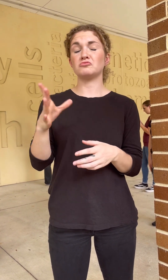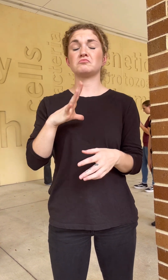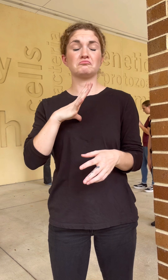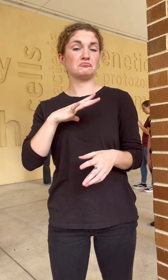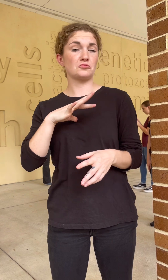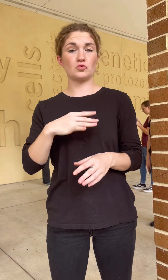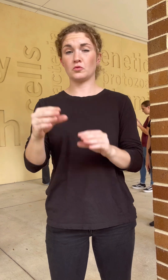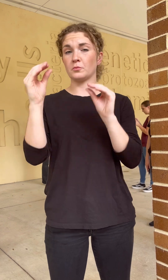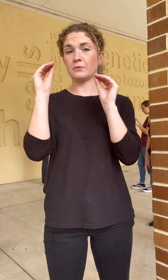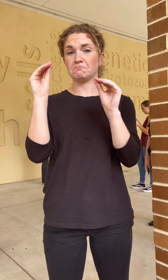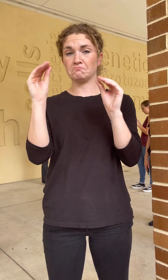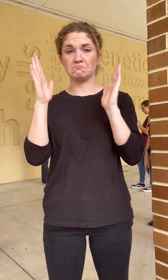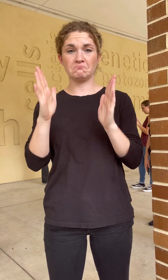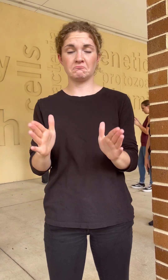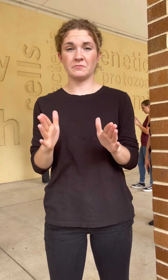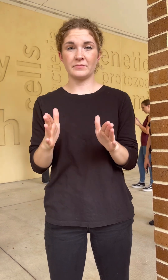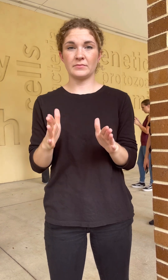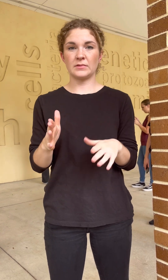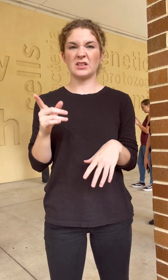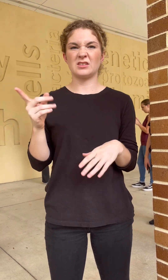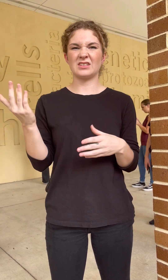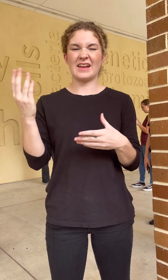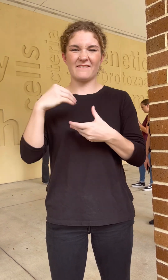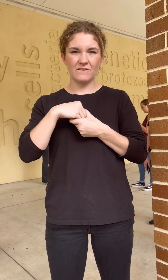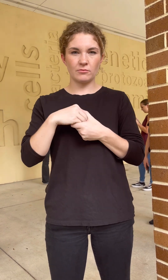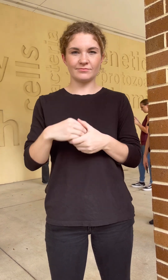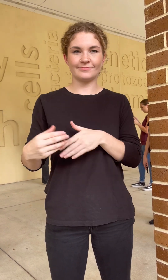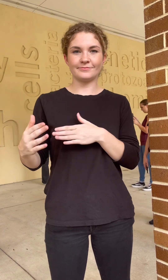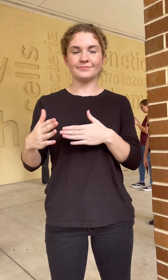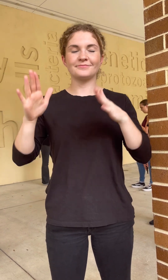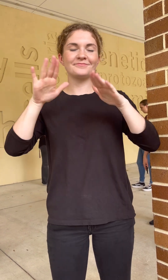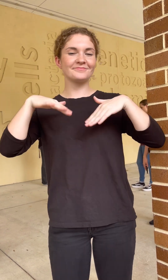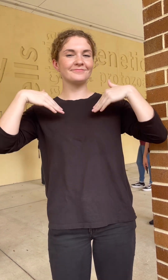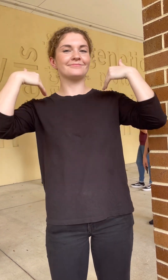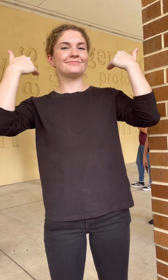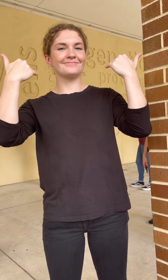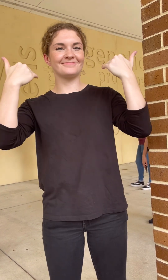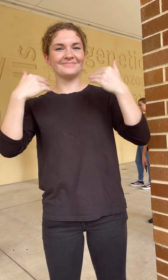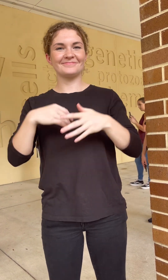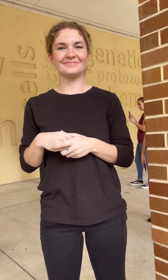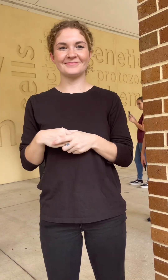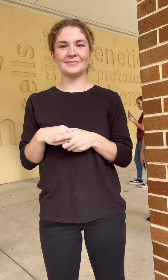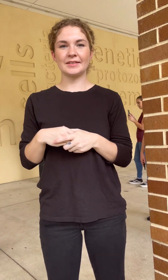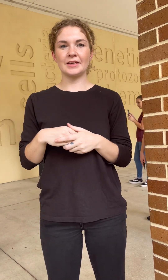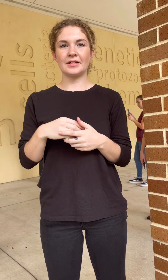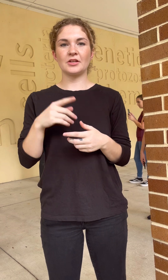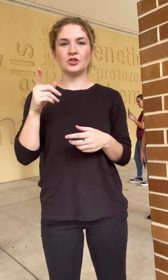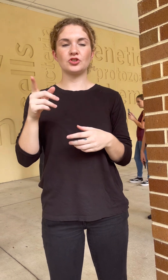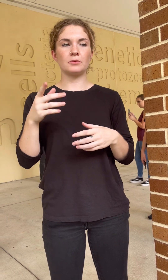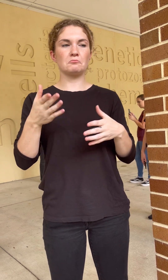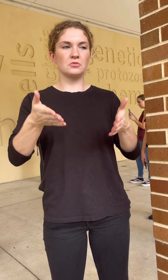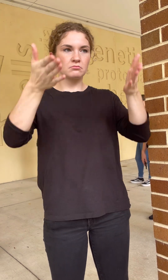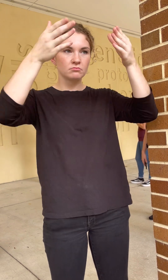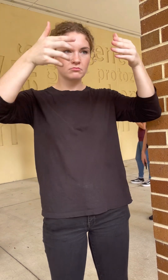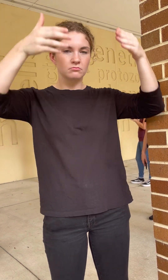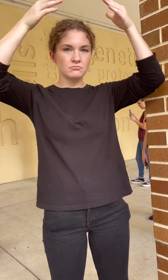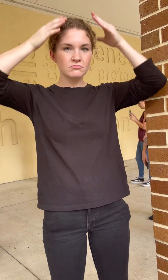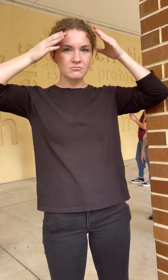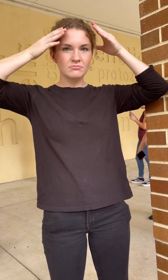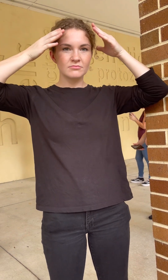is involving happiness. So she puts this cap on people, she presents them with stimuli, whether that's sentences,